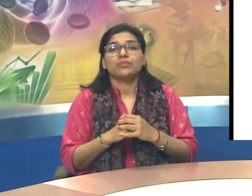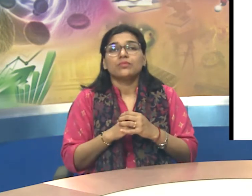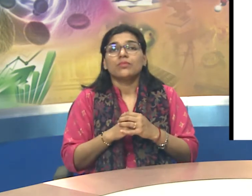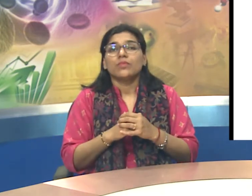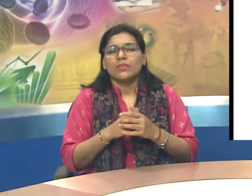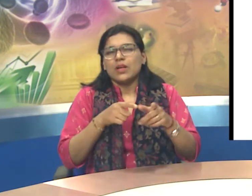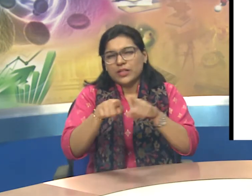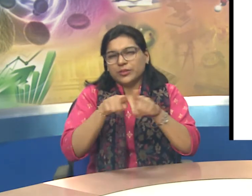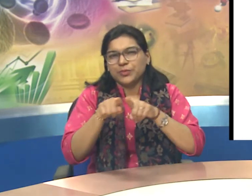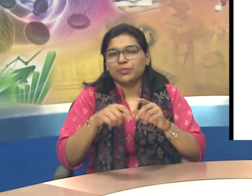phonogram.